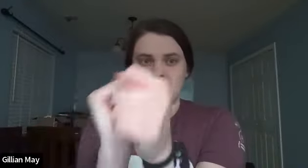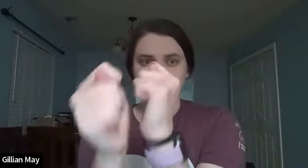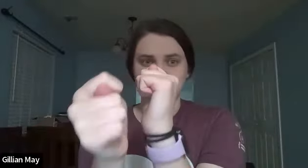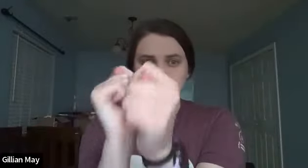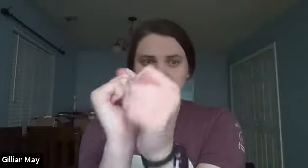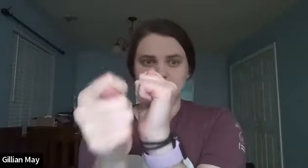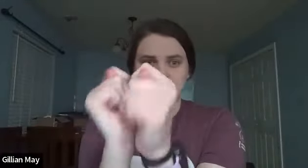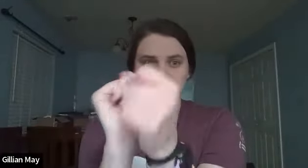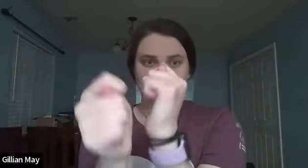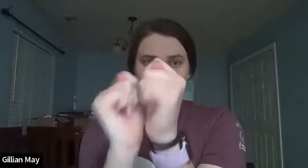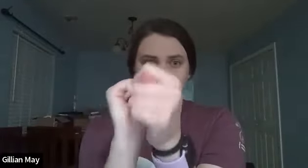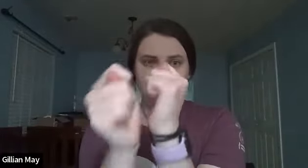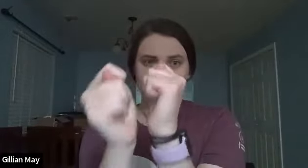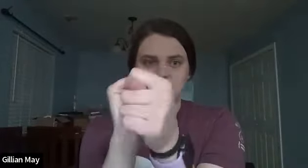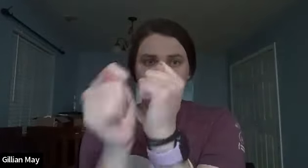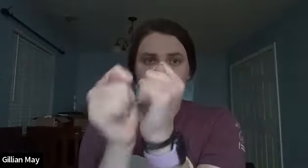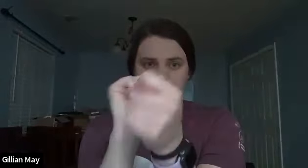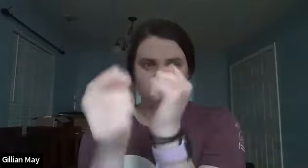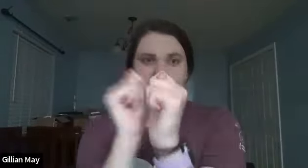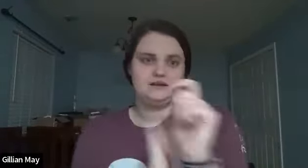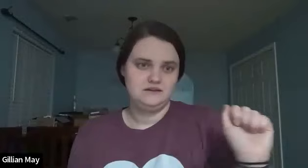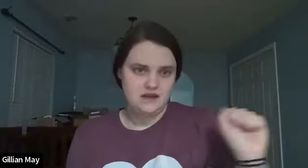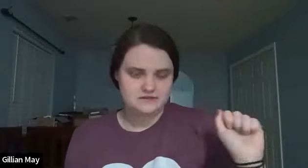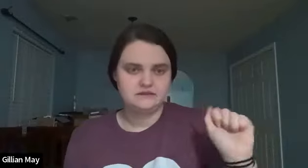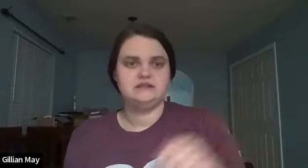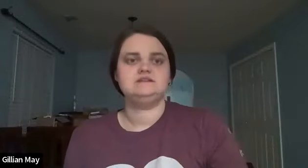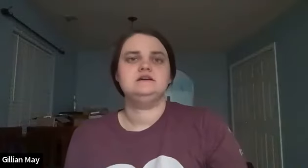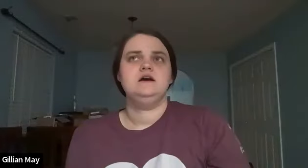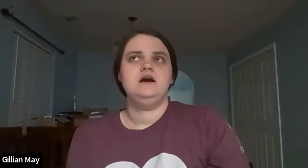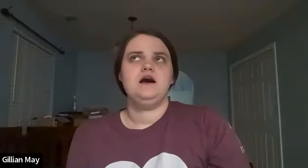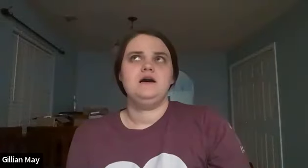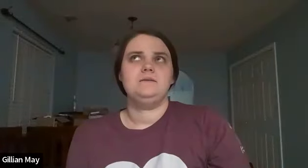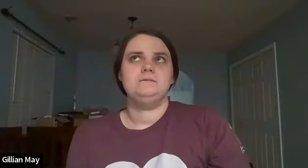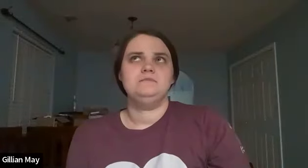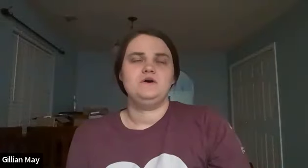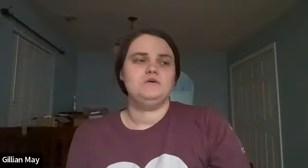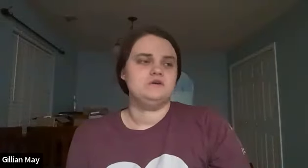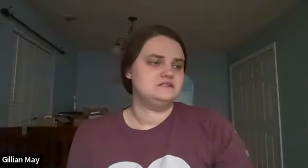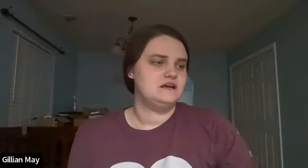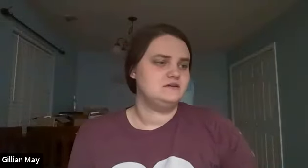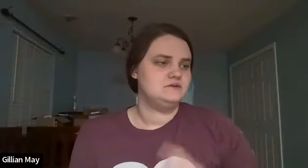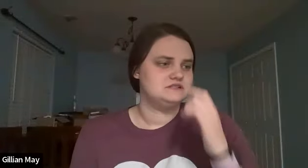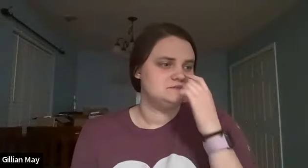track, back and forth. Track, athlete. We're gonna spiral